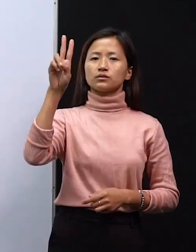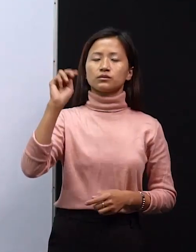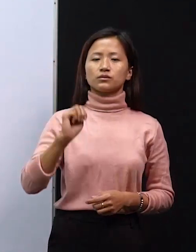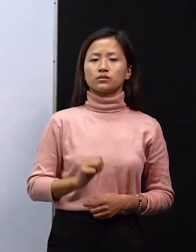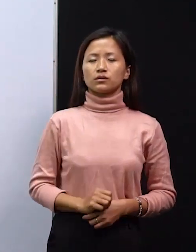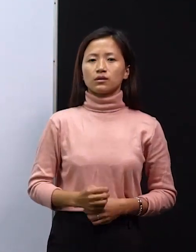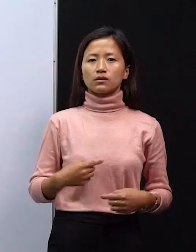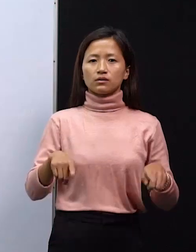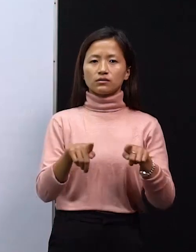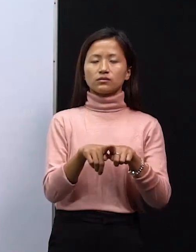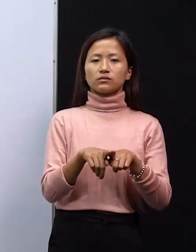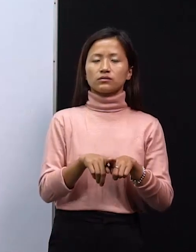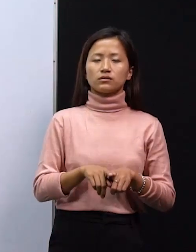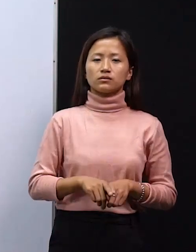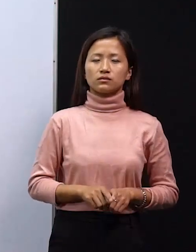and